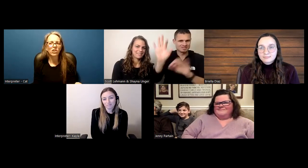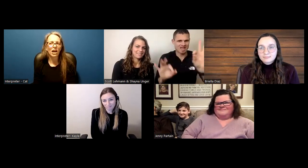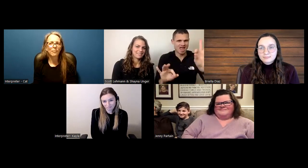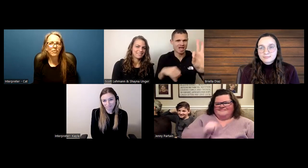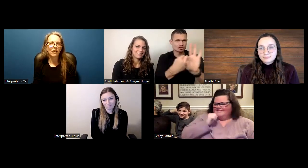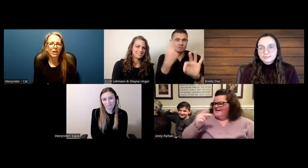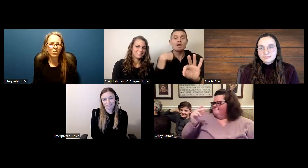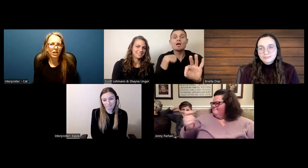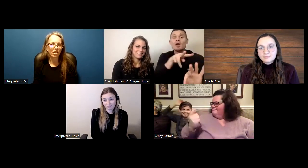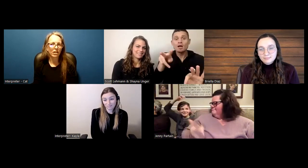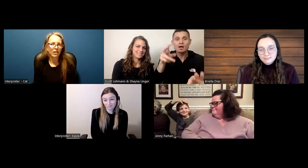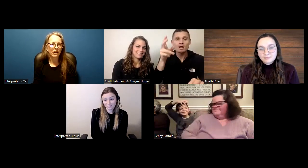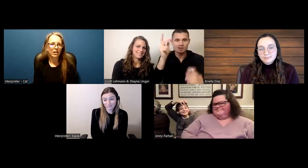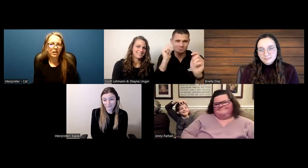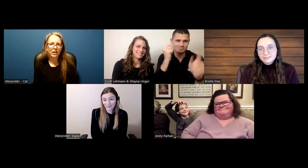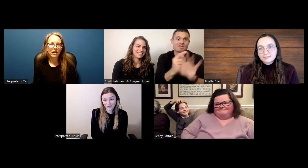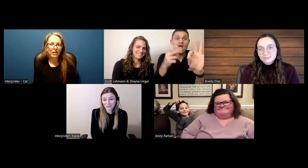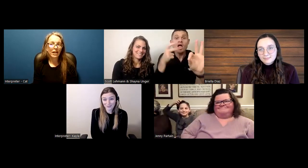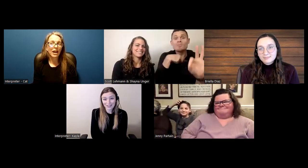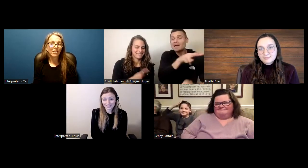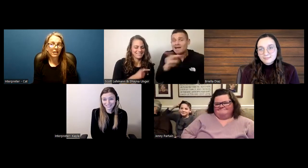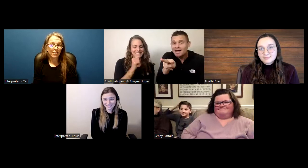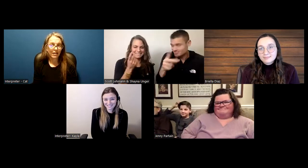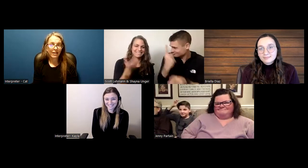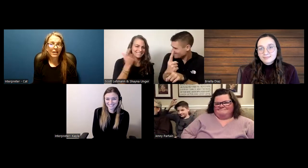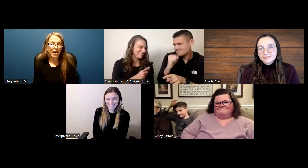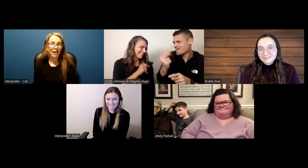to the top of Mount Denali. Oh, that was fast.